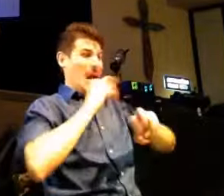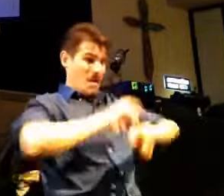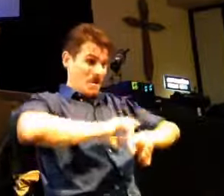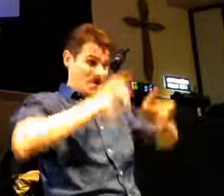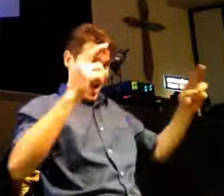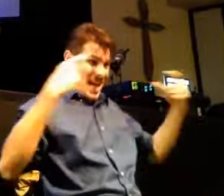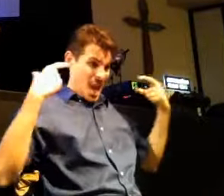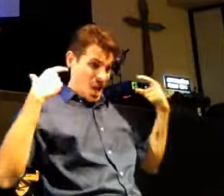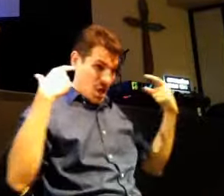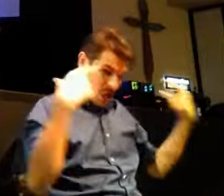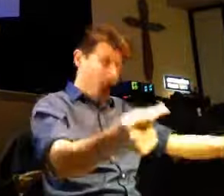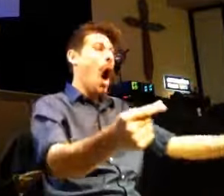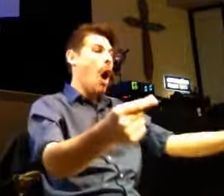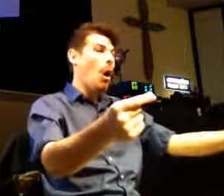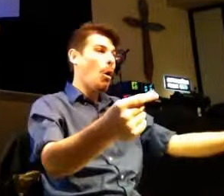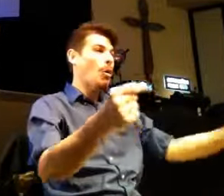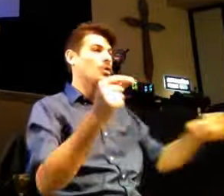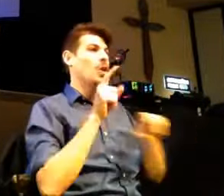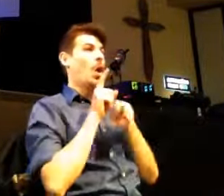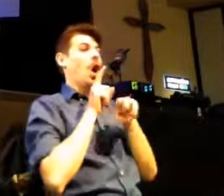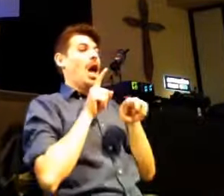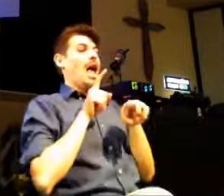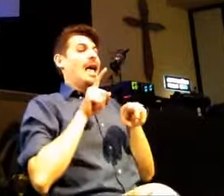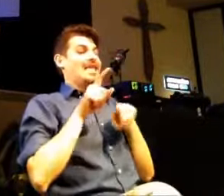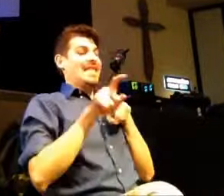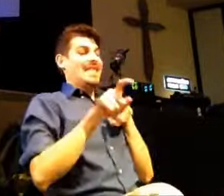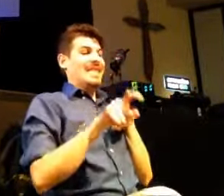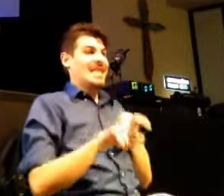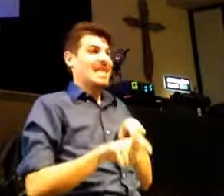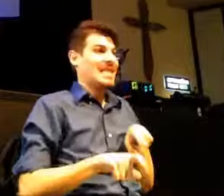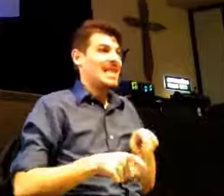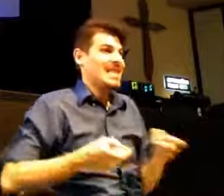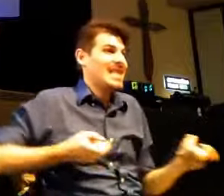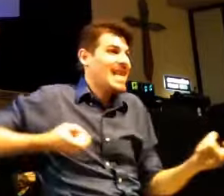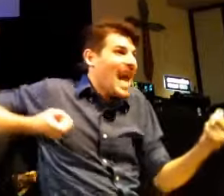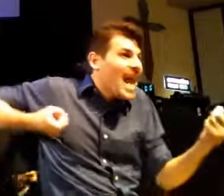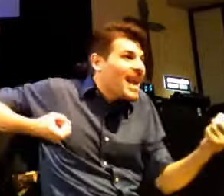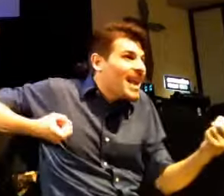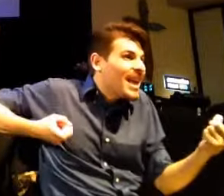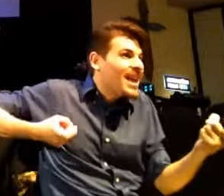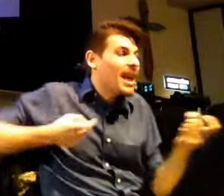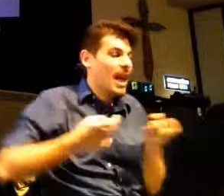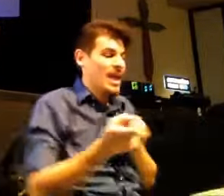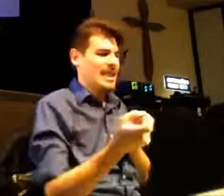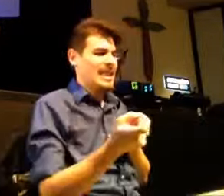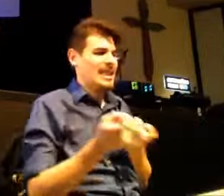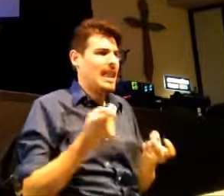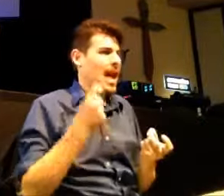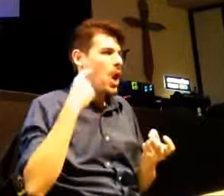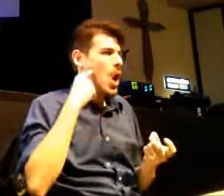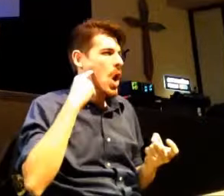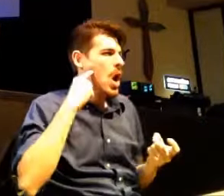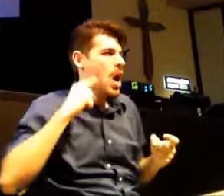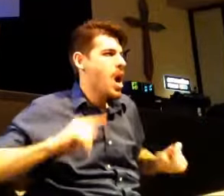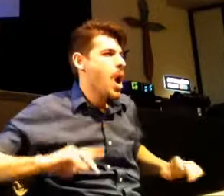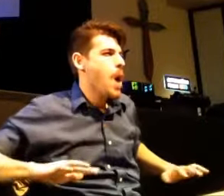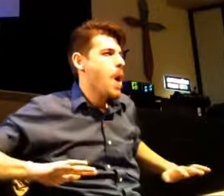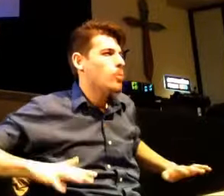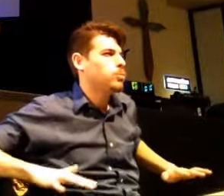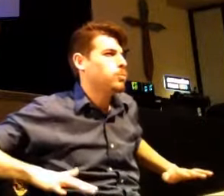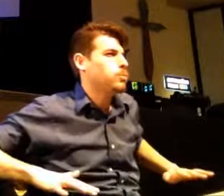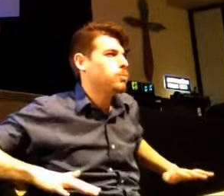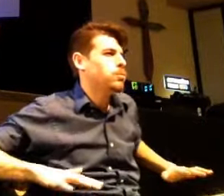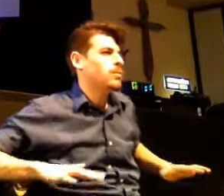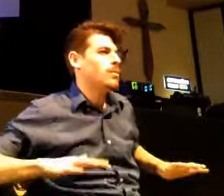go." And the second she starts to roller skate down our concrete driveway, her roller skates start to make this low